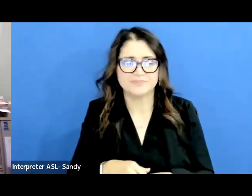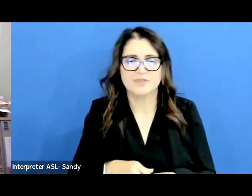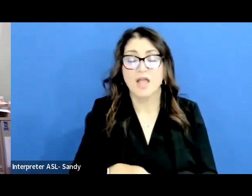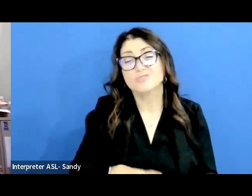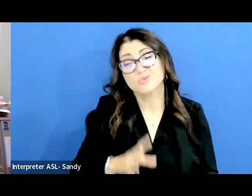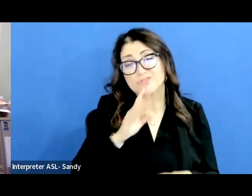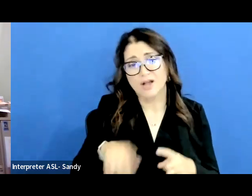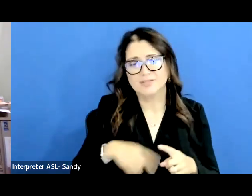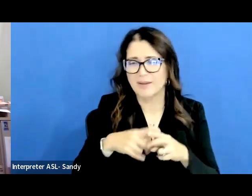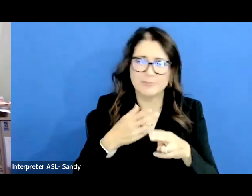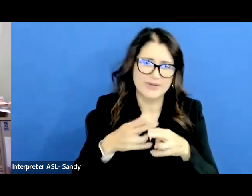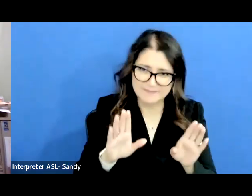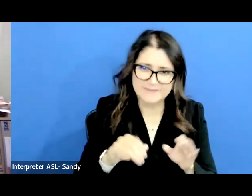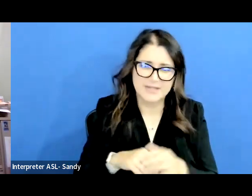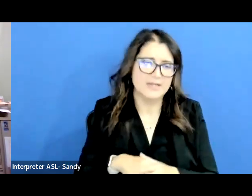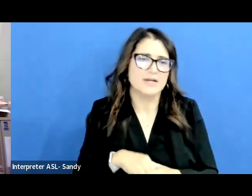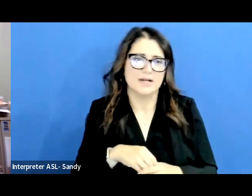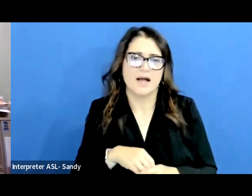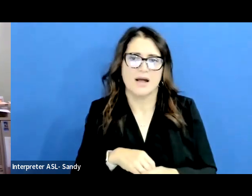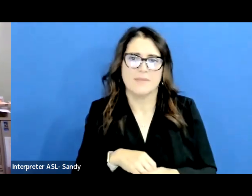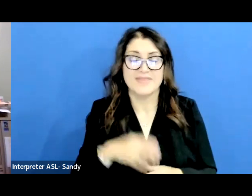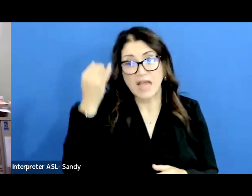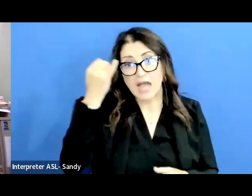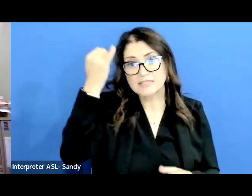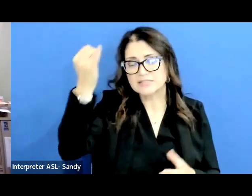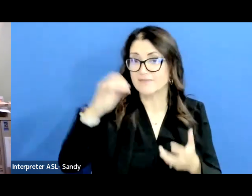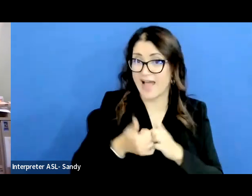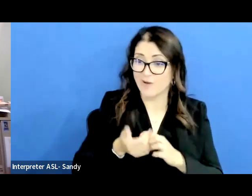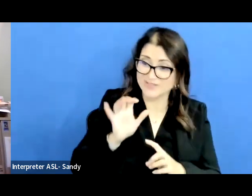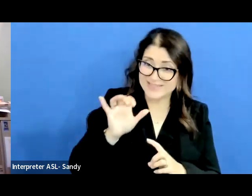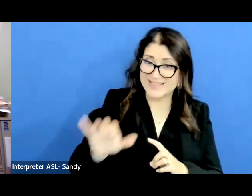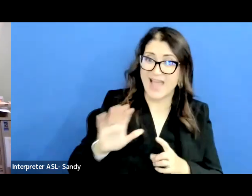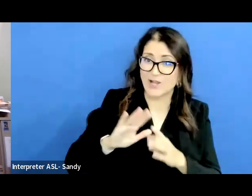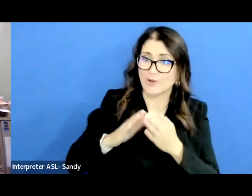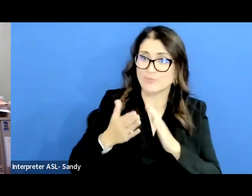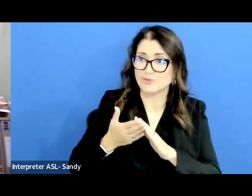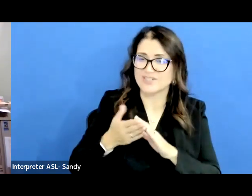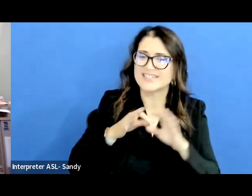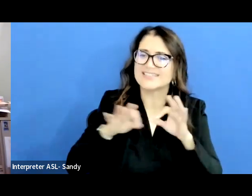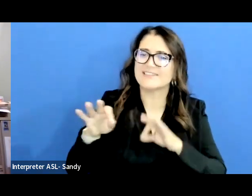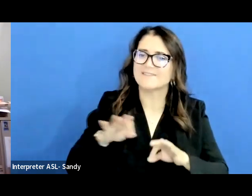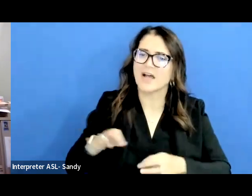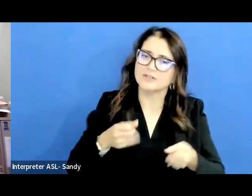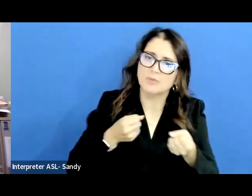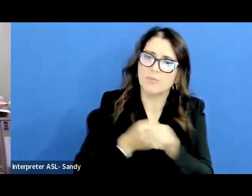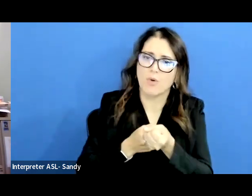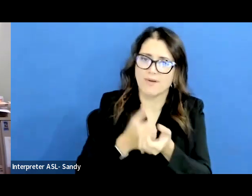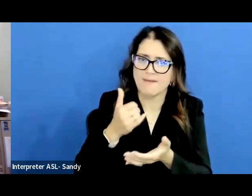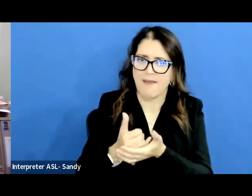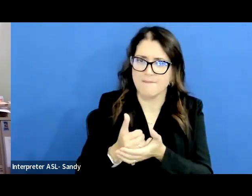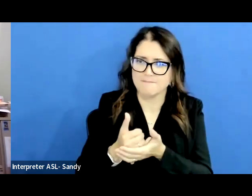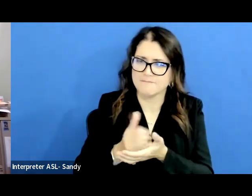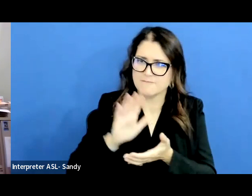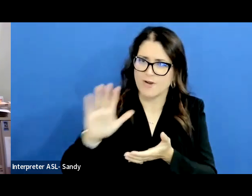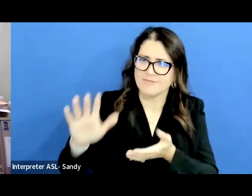just briefly, the idea of how does that community define support and help is something that, as